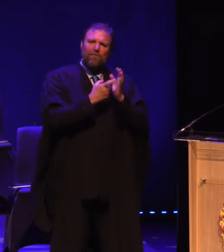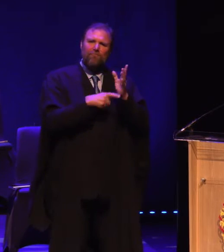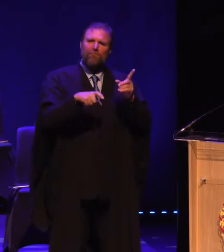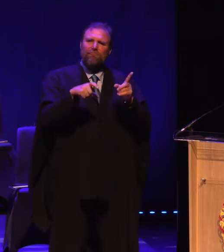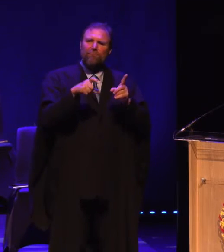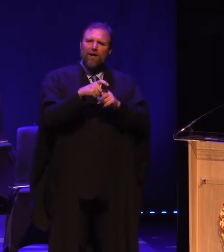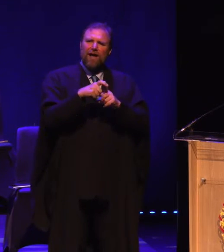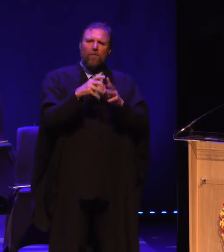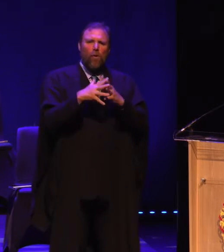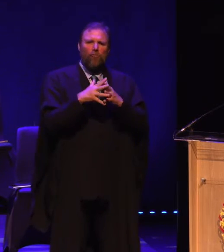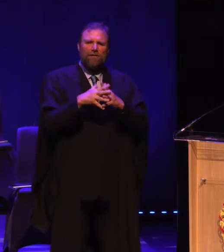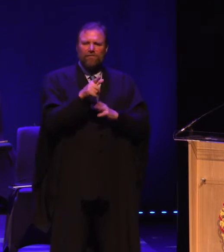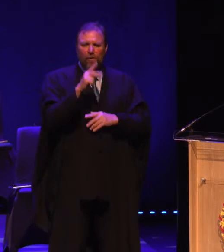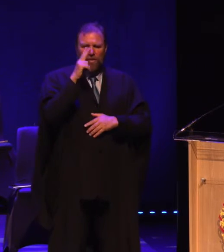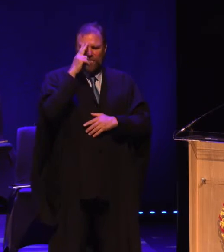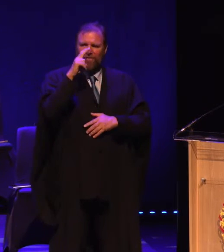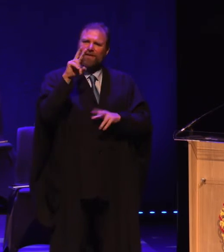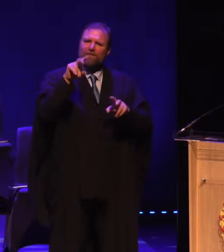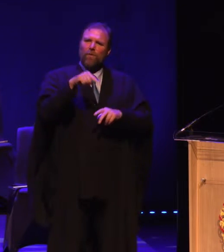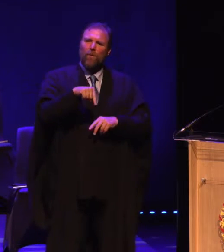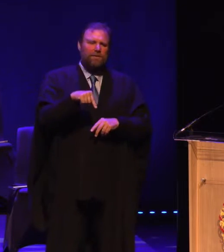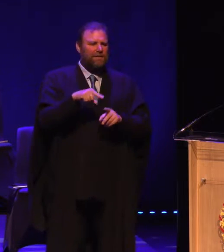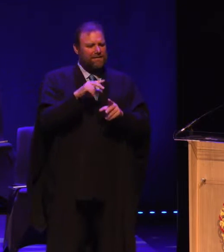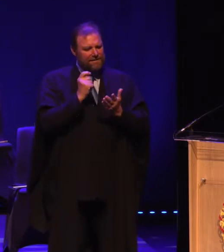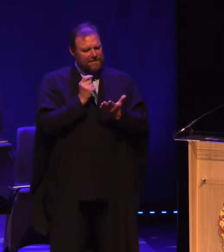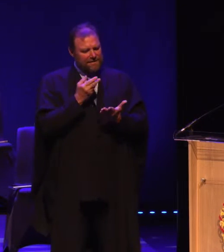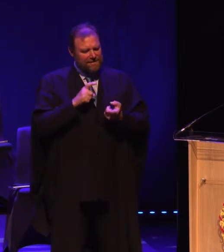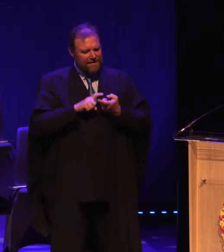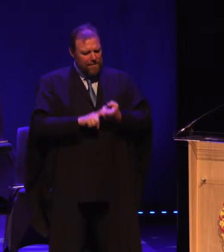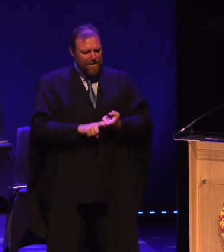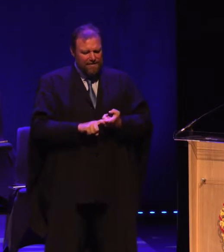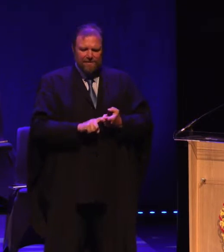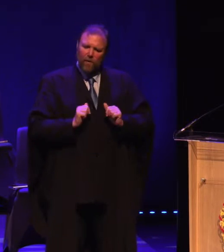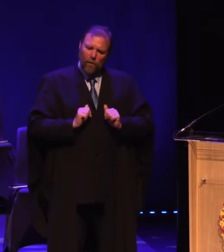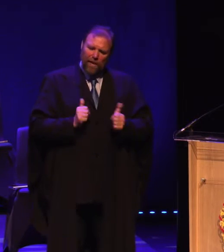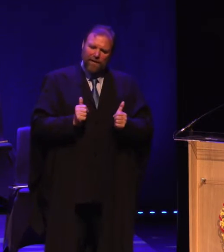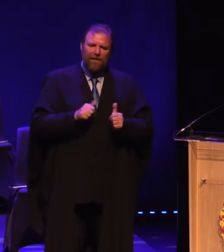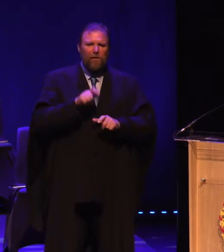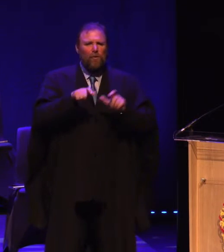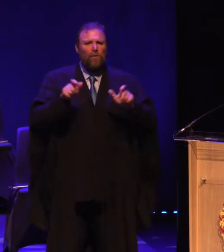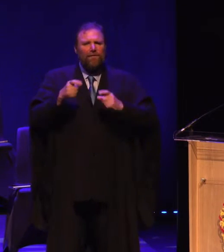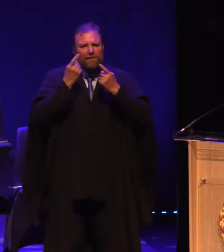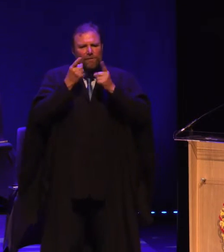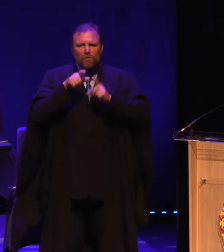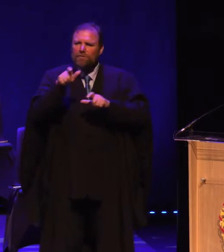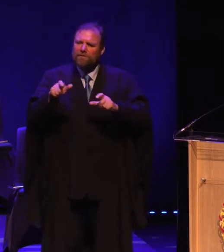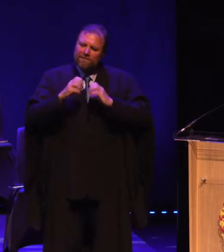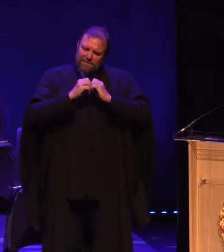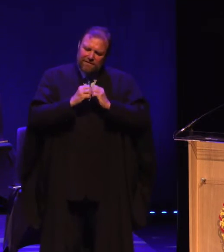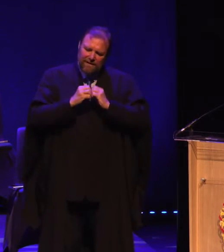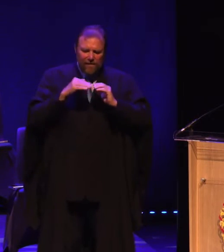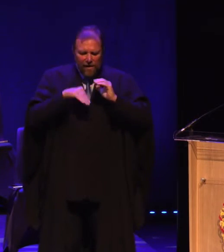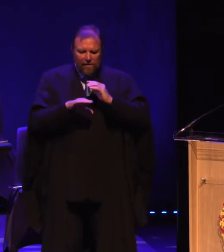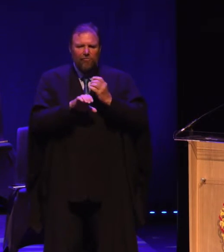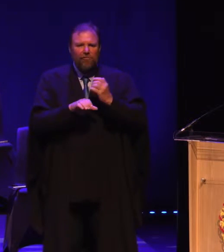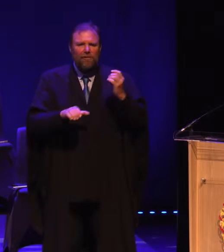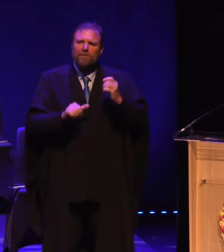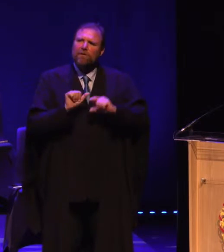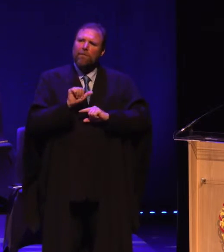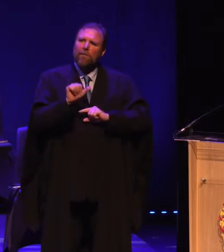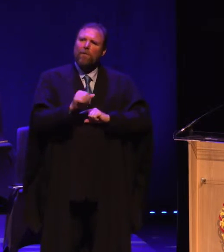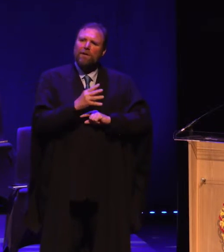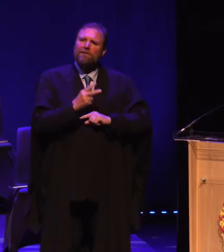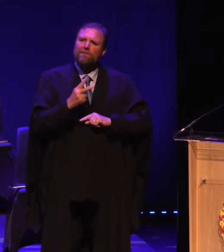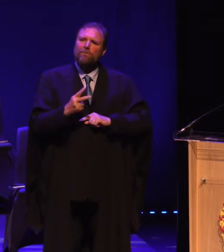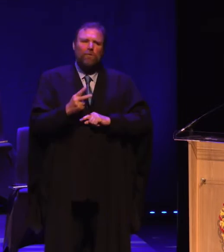Woolridge for a thesis entitled Demands and Wellbeing in University Students, a study of undergraduates at Post 92 UK